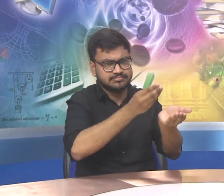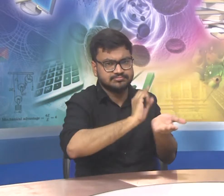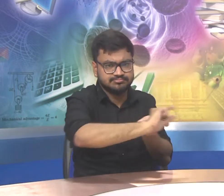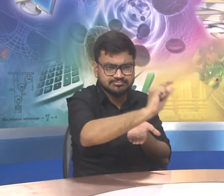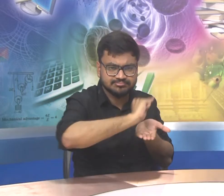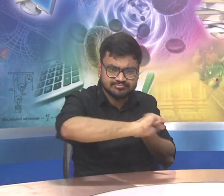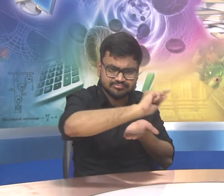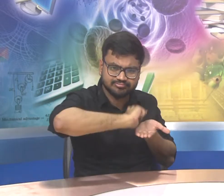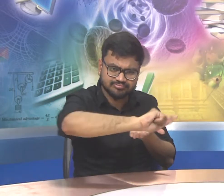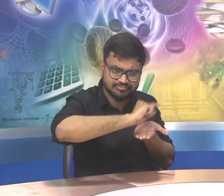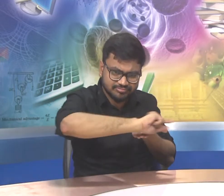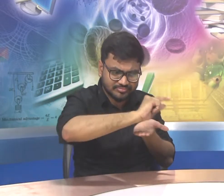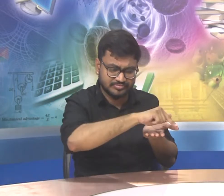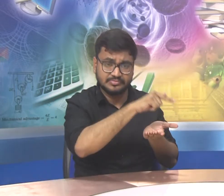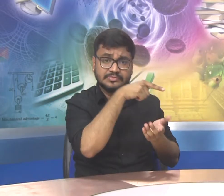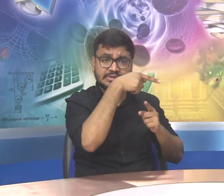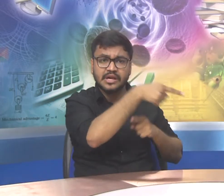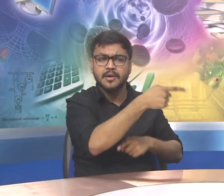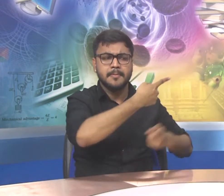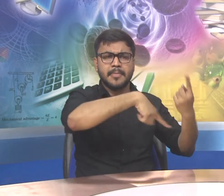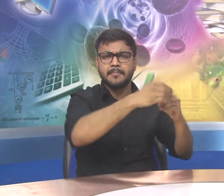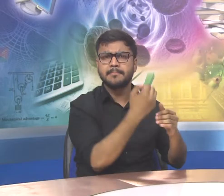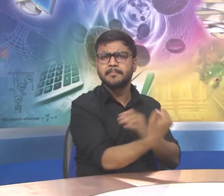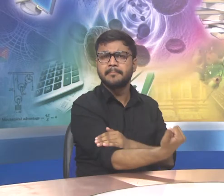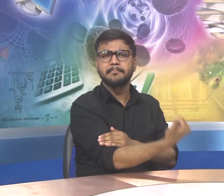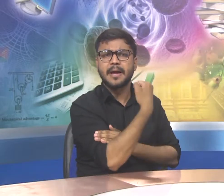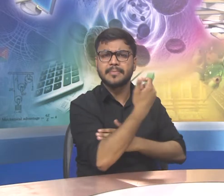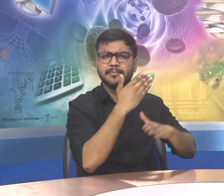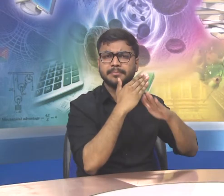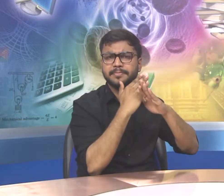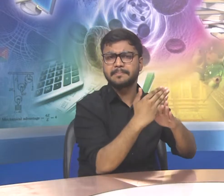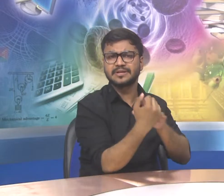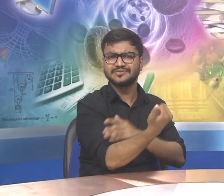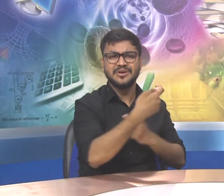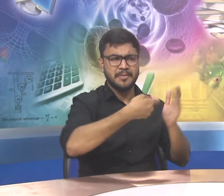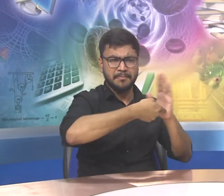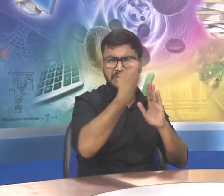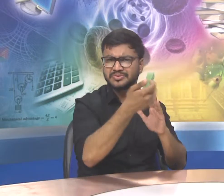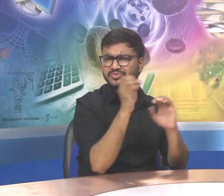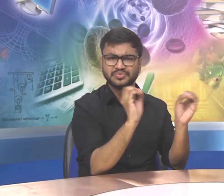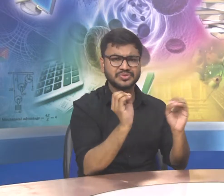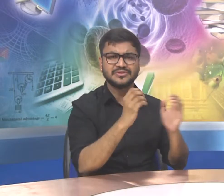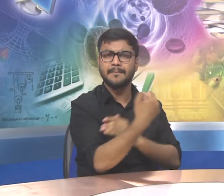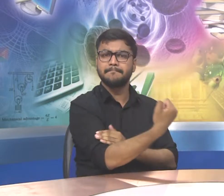find it convenient to deposit the same with banks.